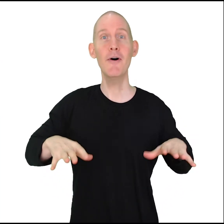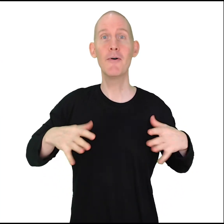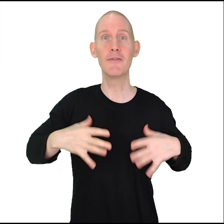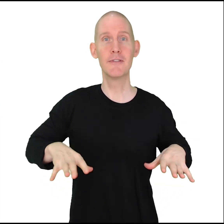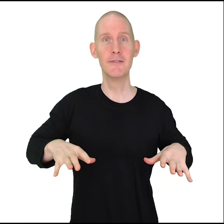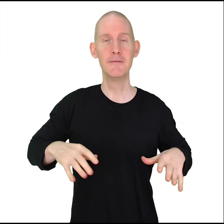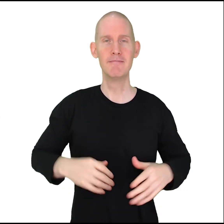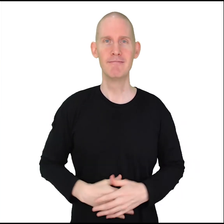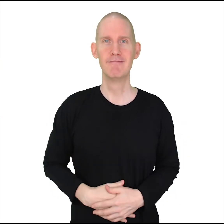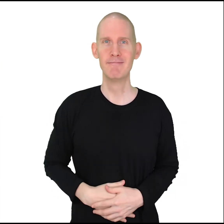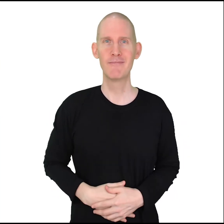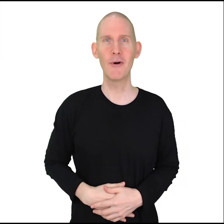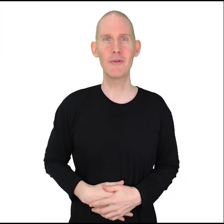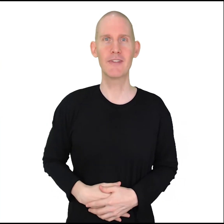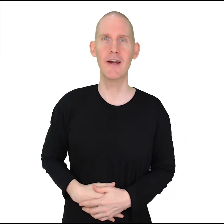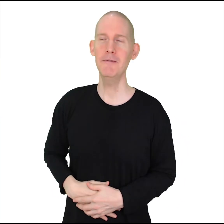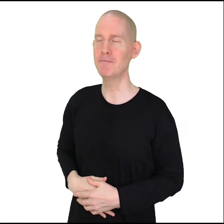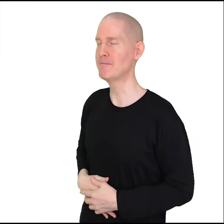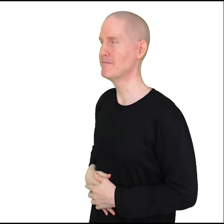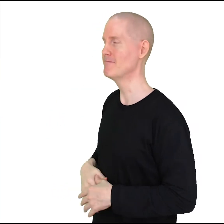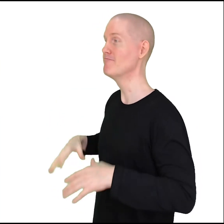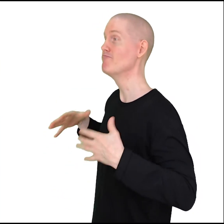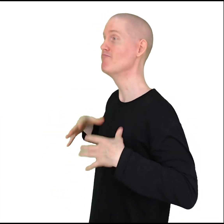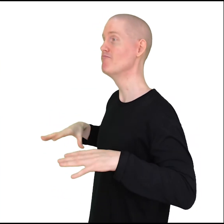Clothes. From the side.